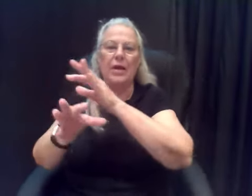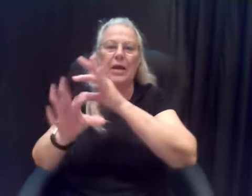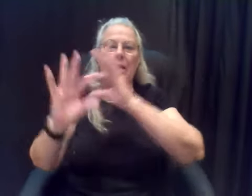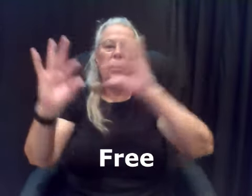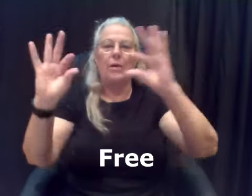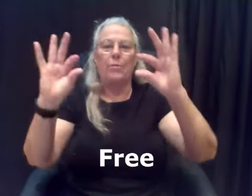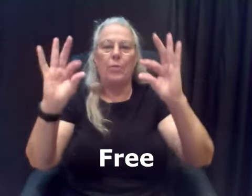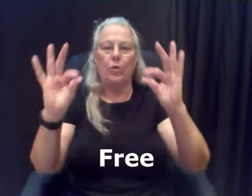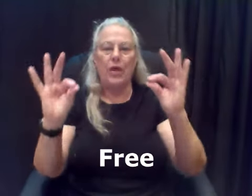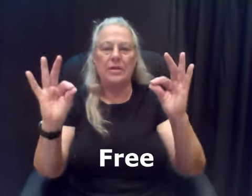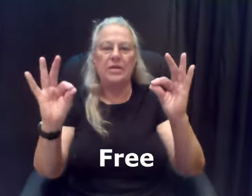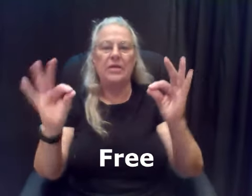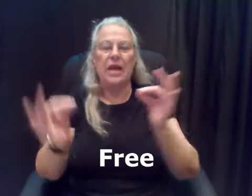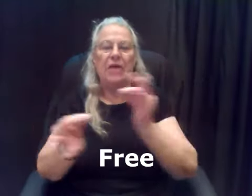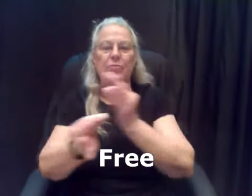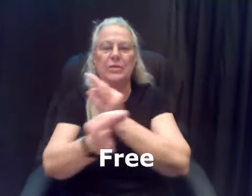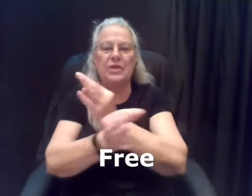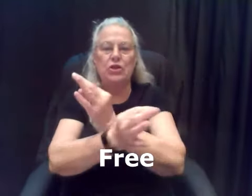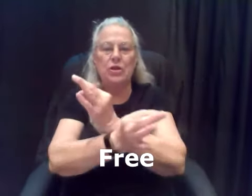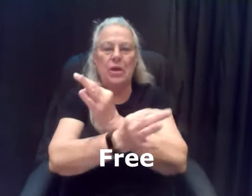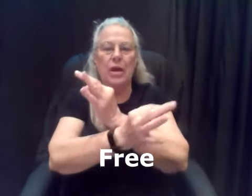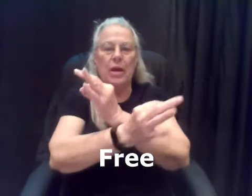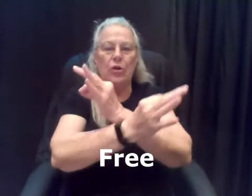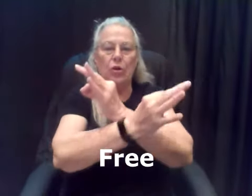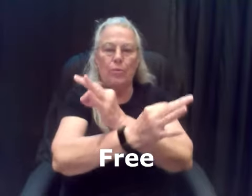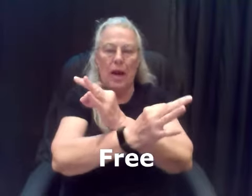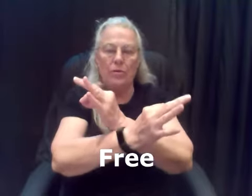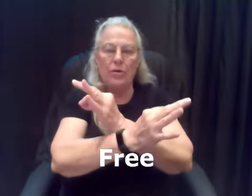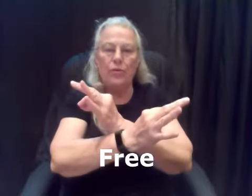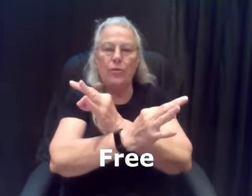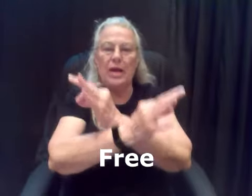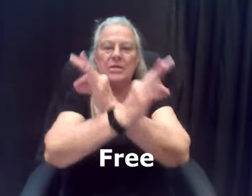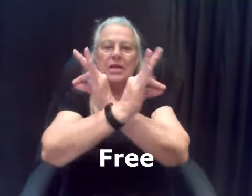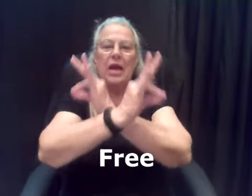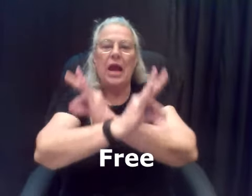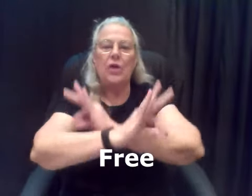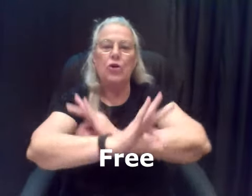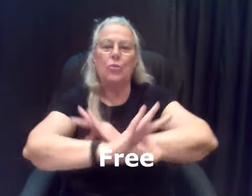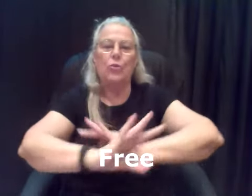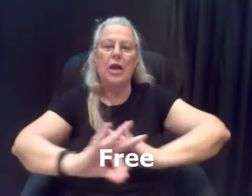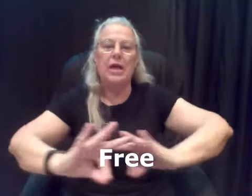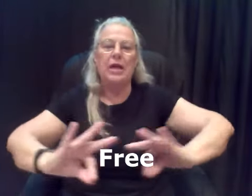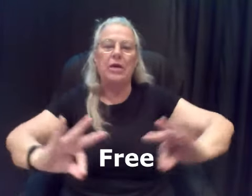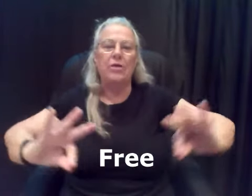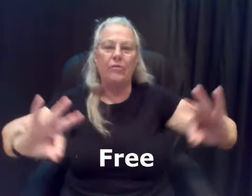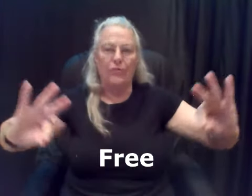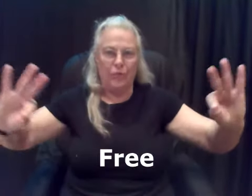Freely, both hands in the F position. You're bound at the wrist and you're breaking free.